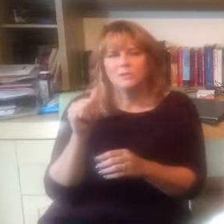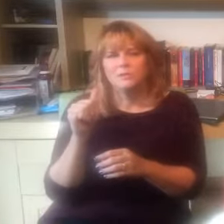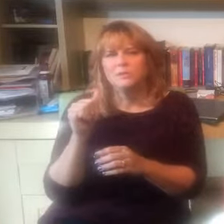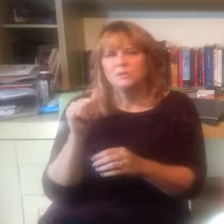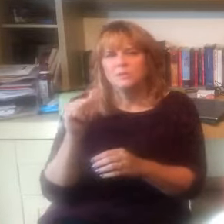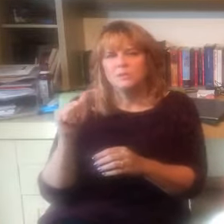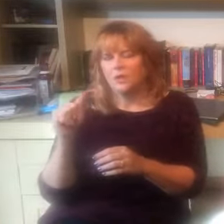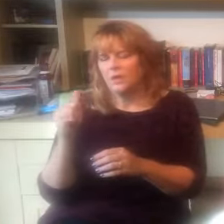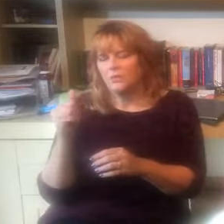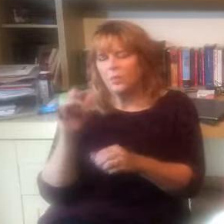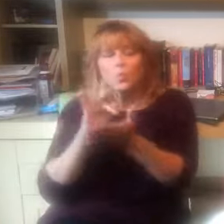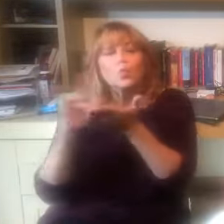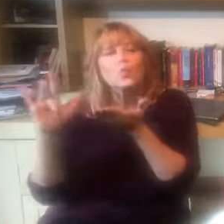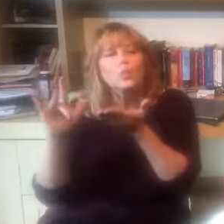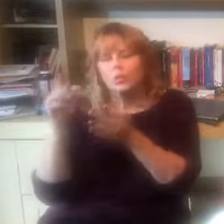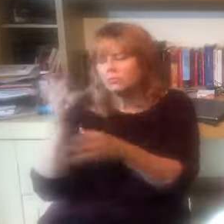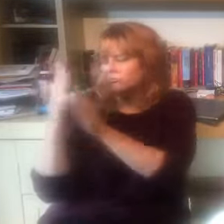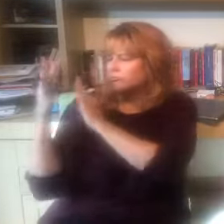him.